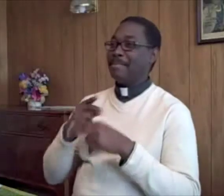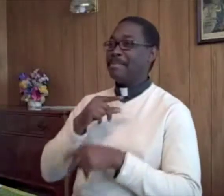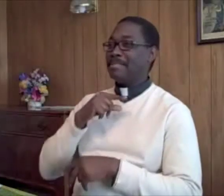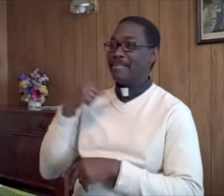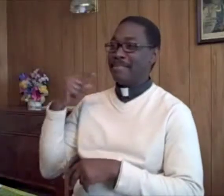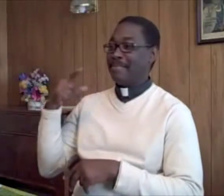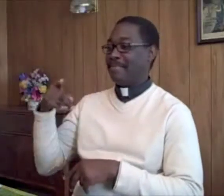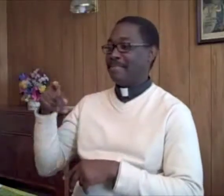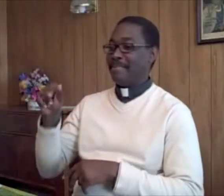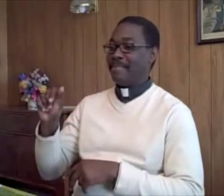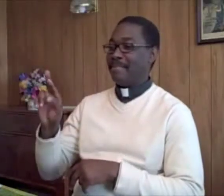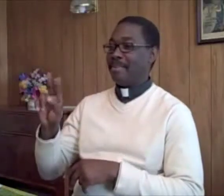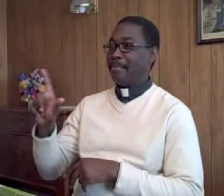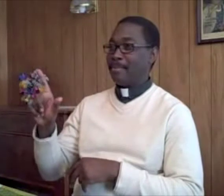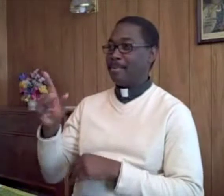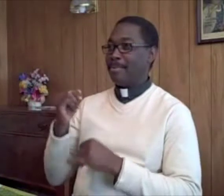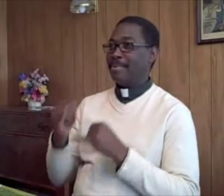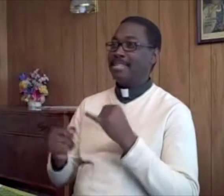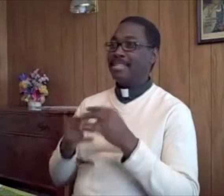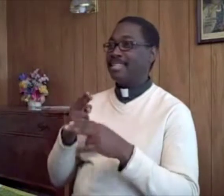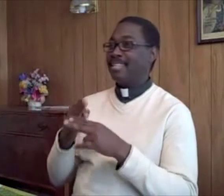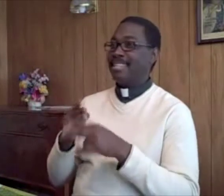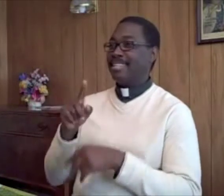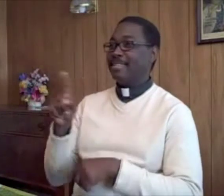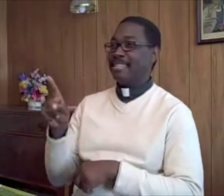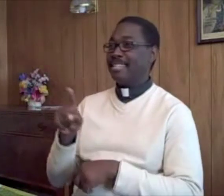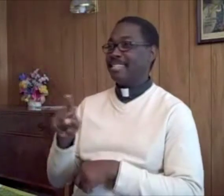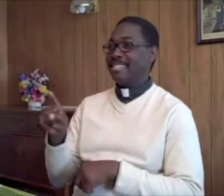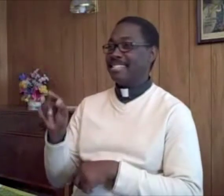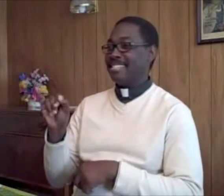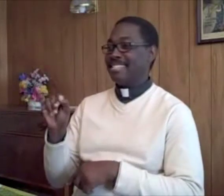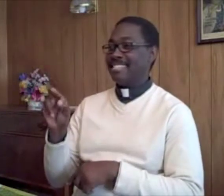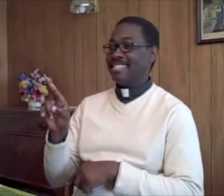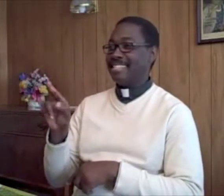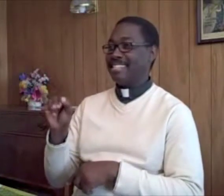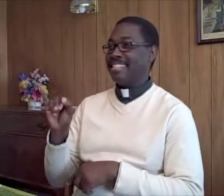My name is Father Paul Zirimenya.